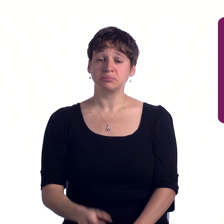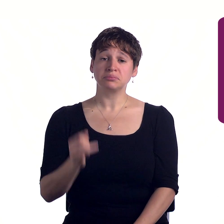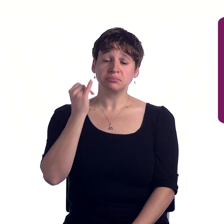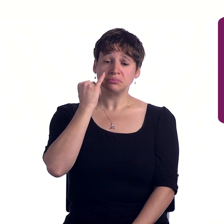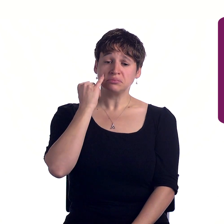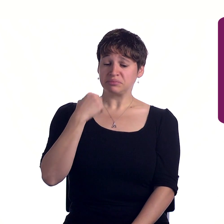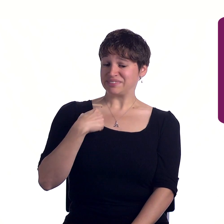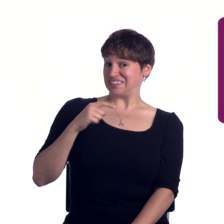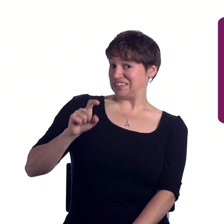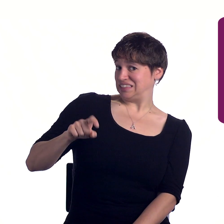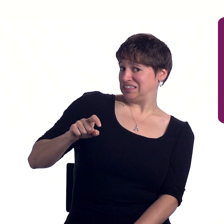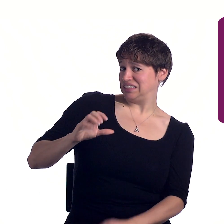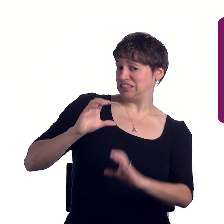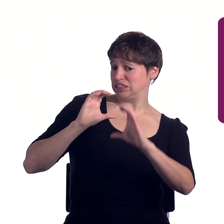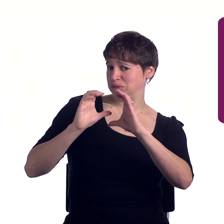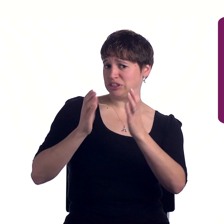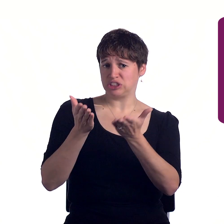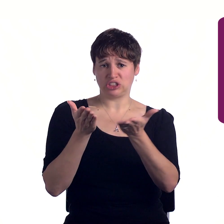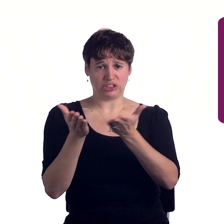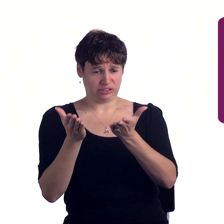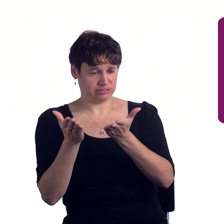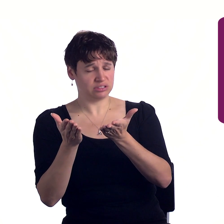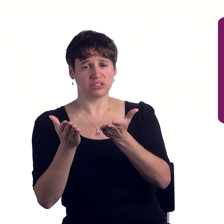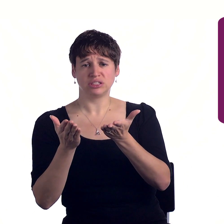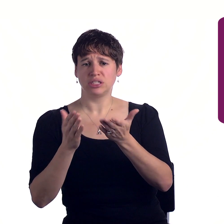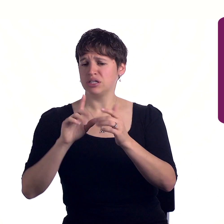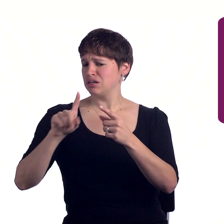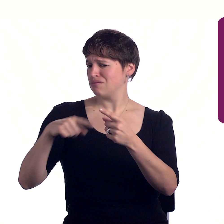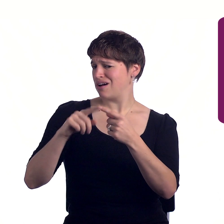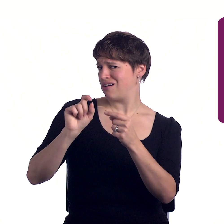When do I ask for communication assistance?